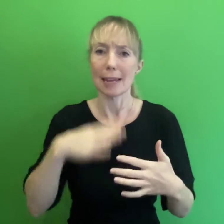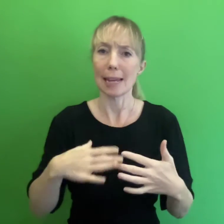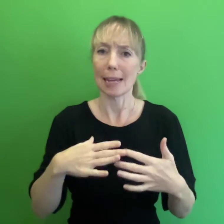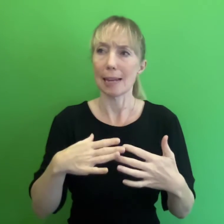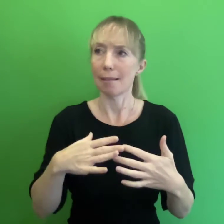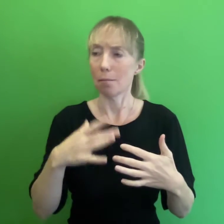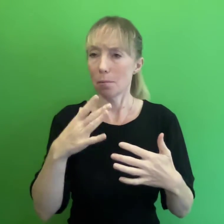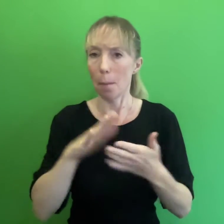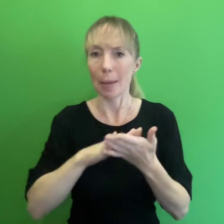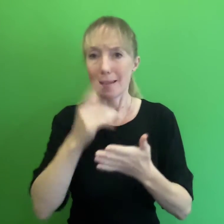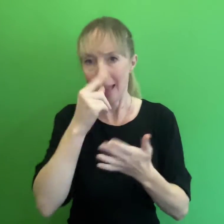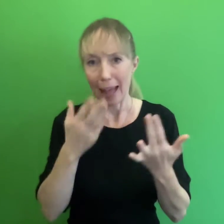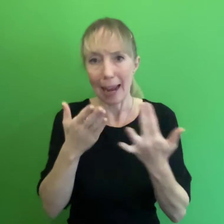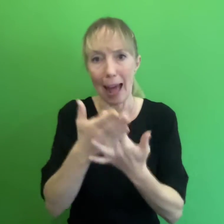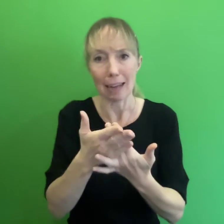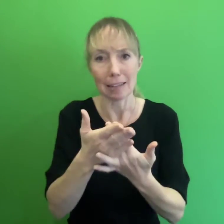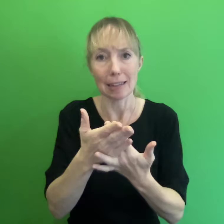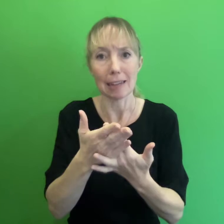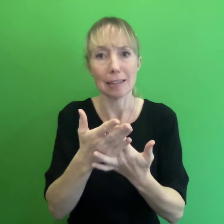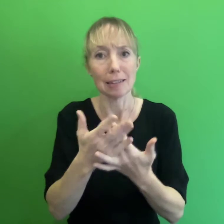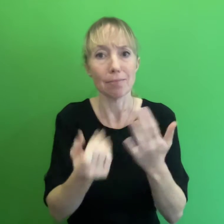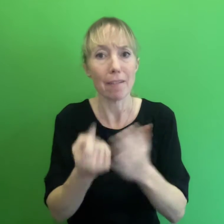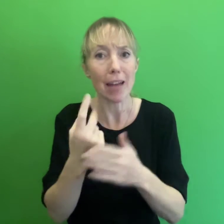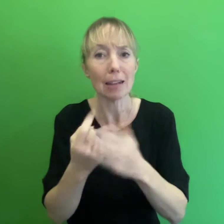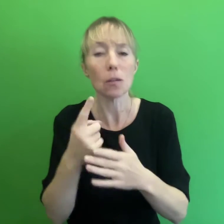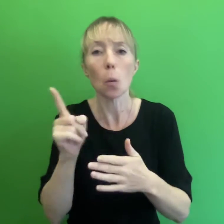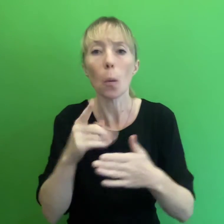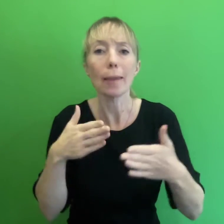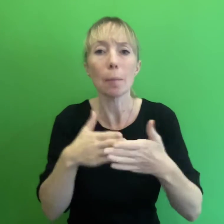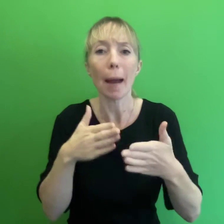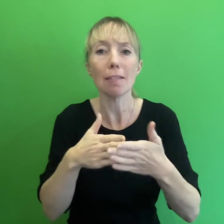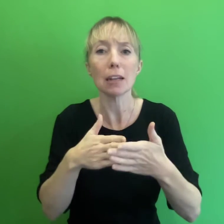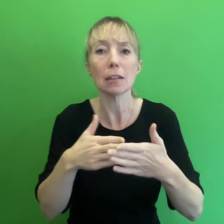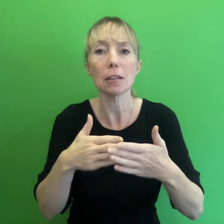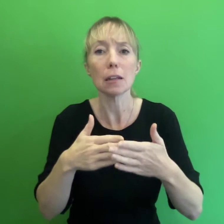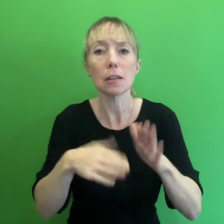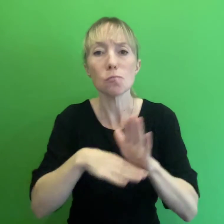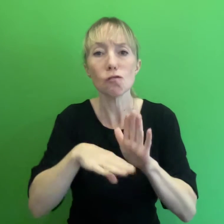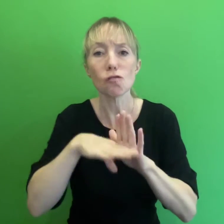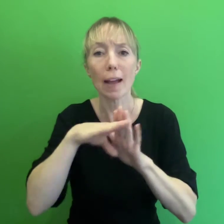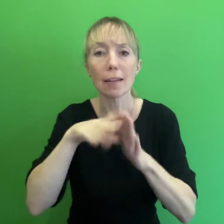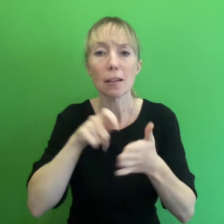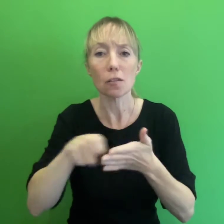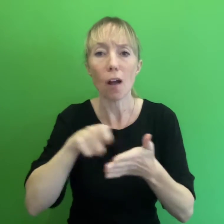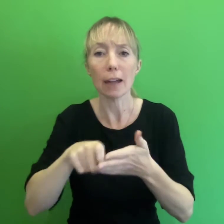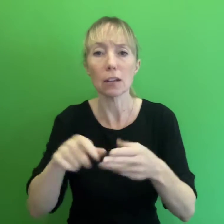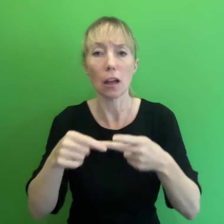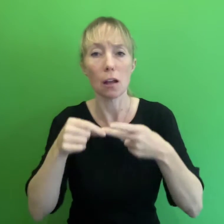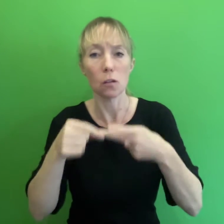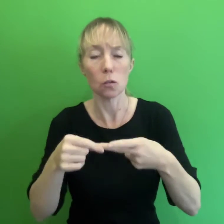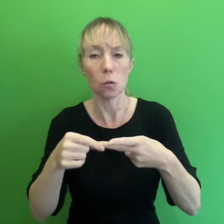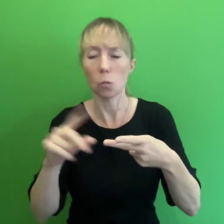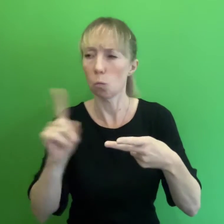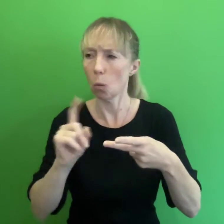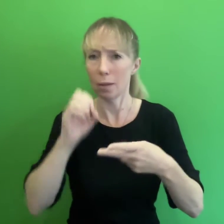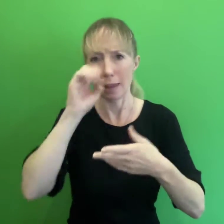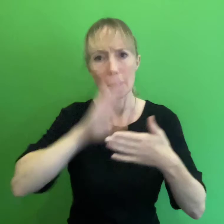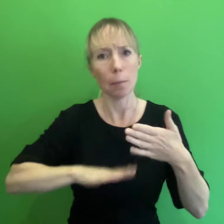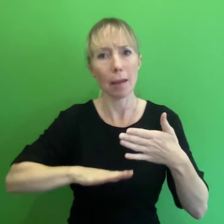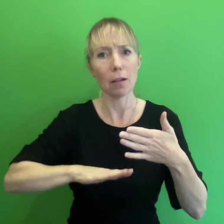are the barriers to progressing as a writer? 2. What had been the experience of retreat participants of the